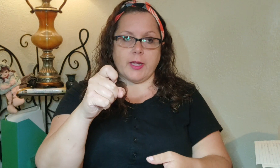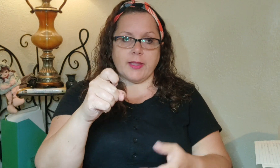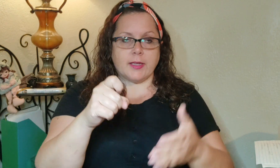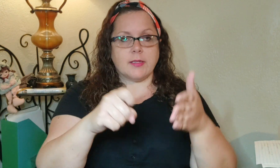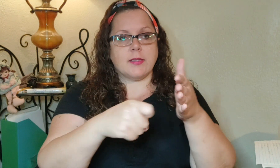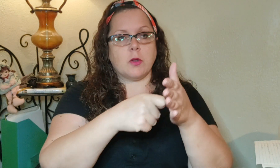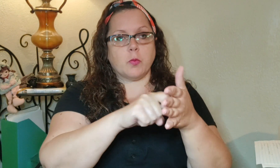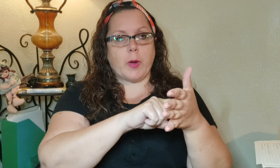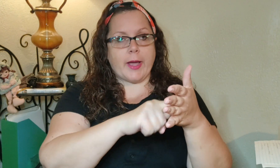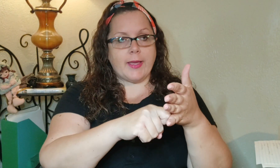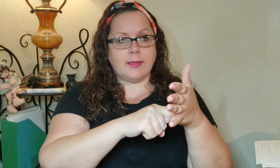like this, write,